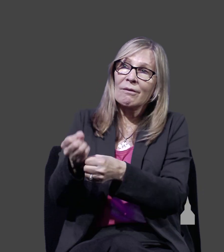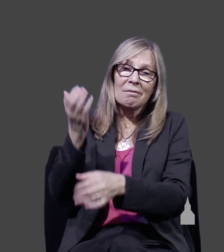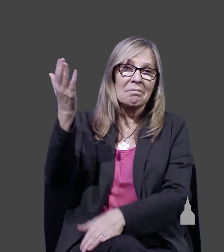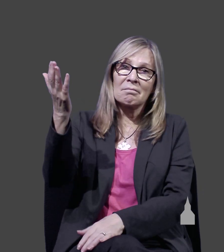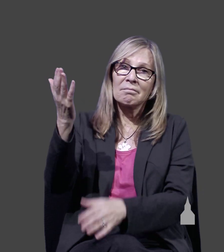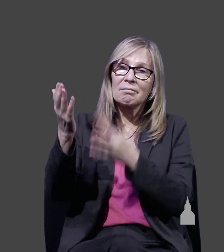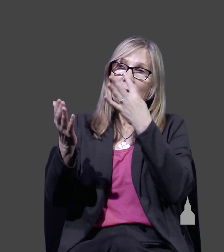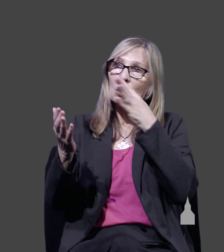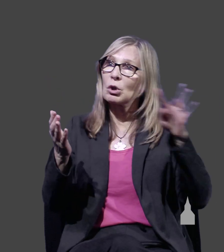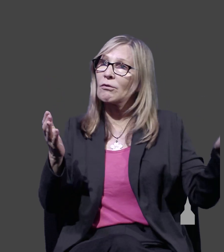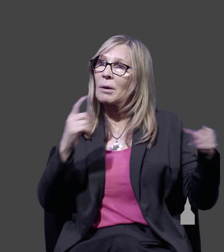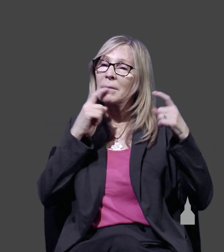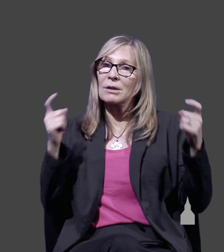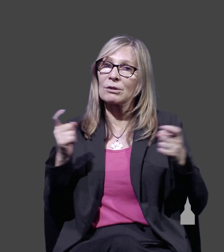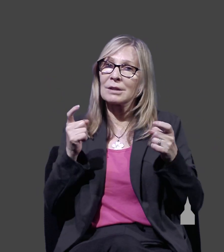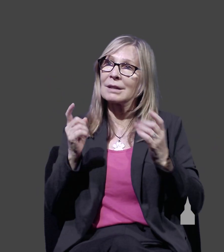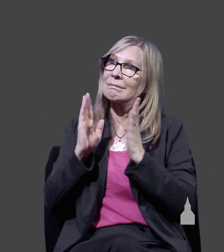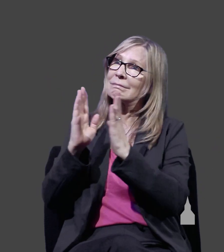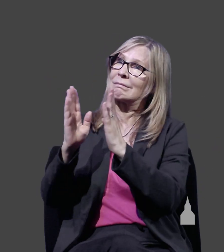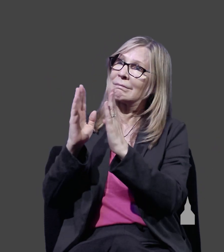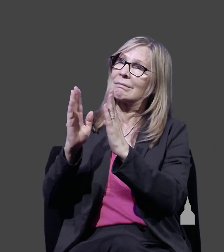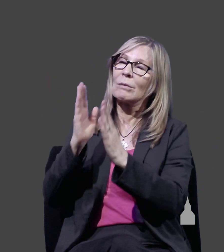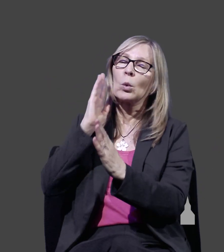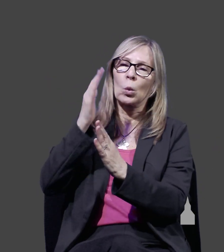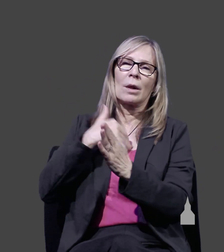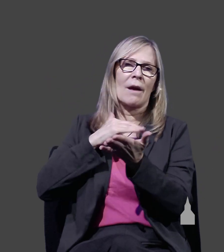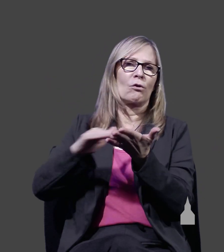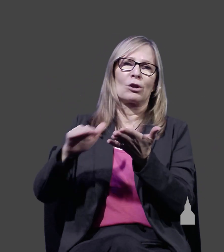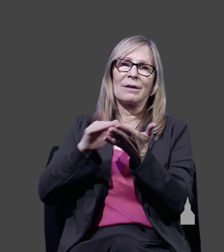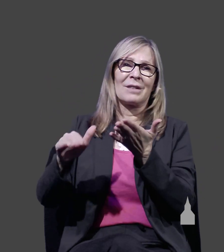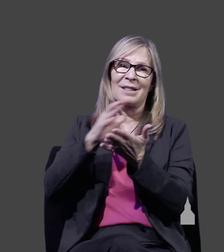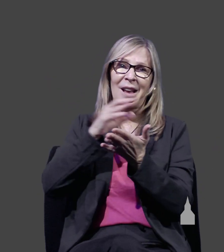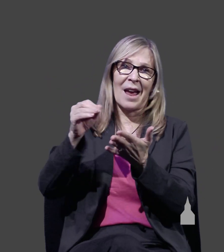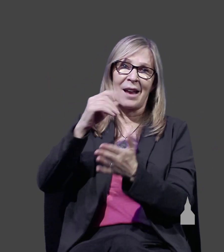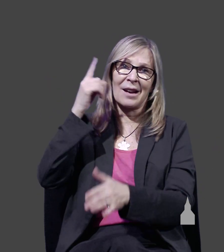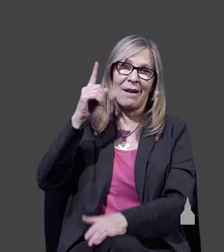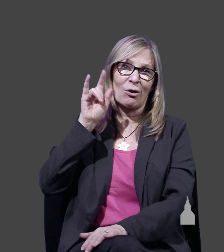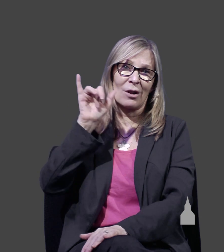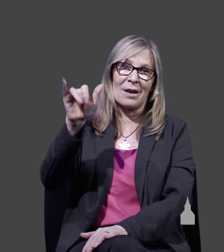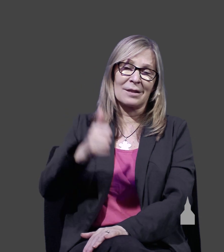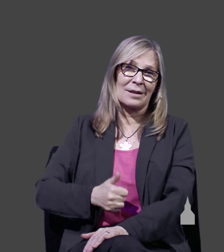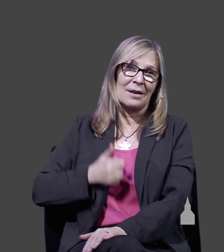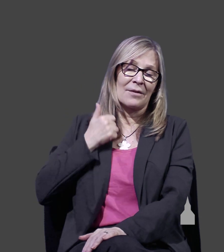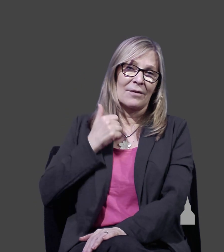sin, they will have forgiveness and everlasting life.